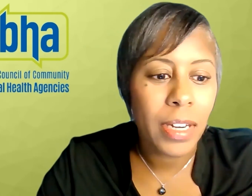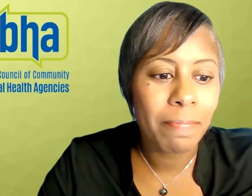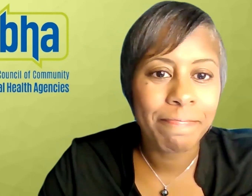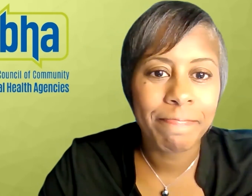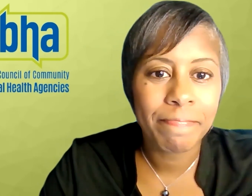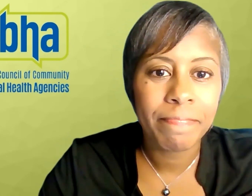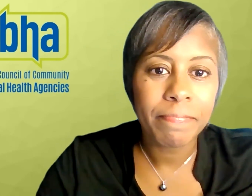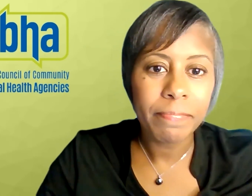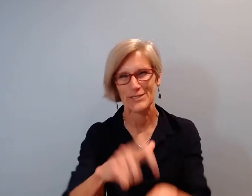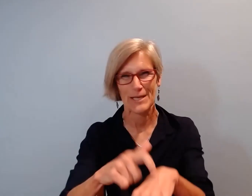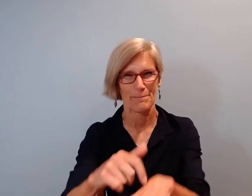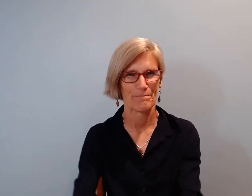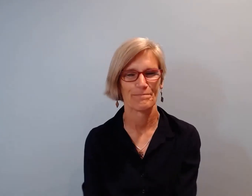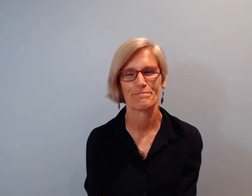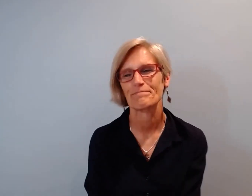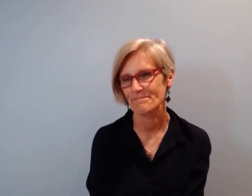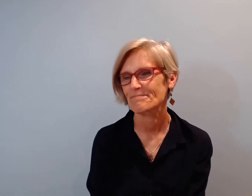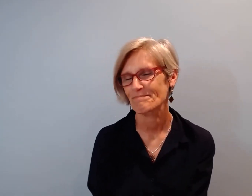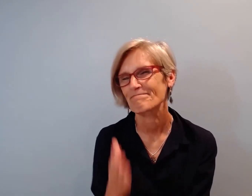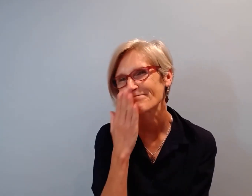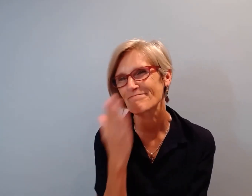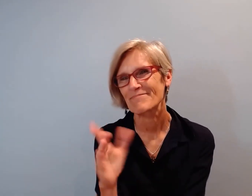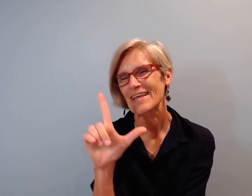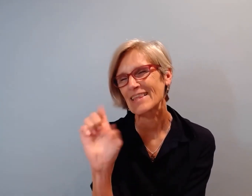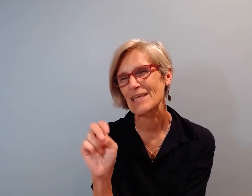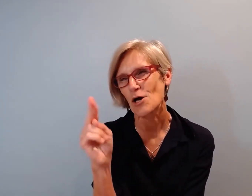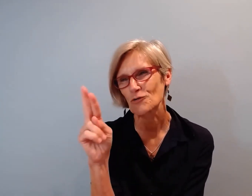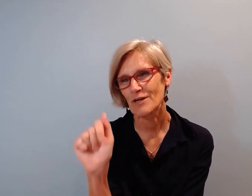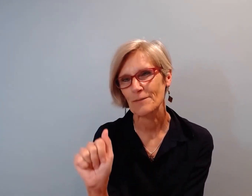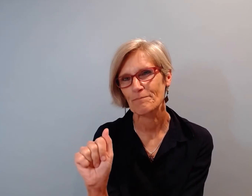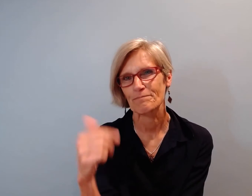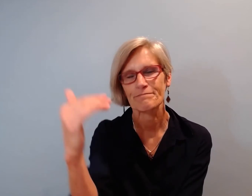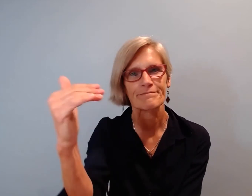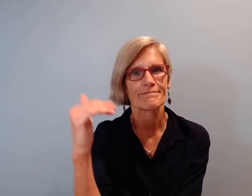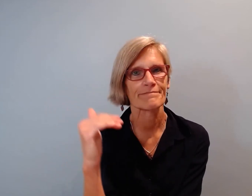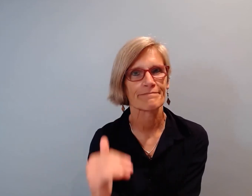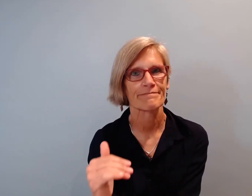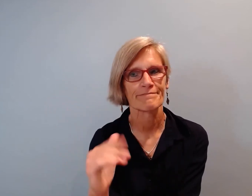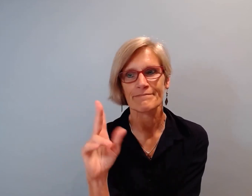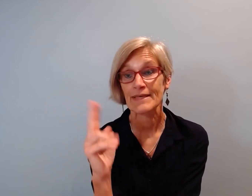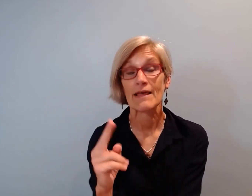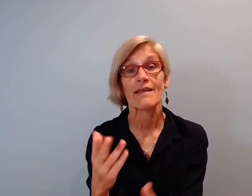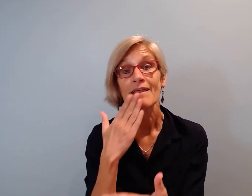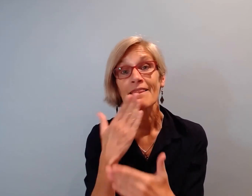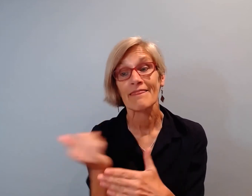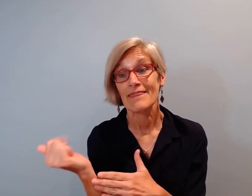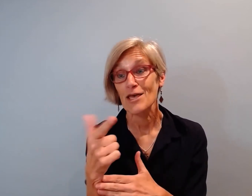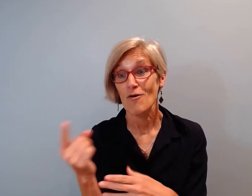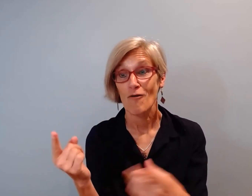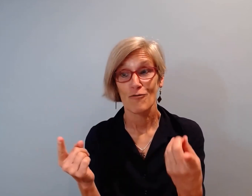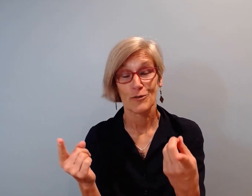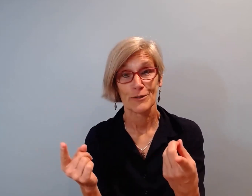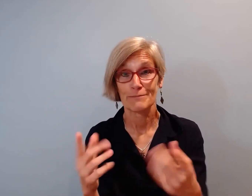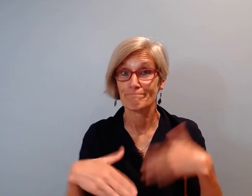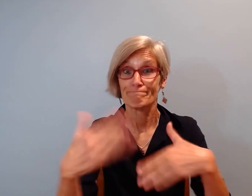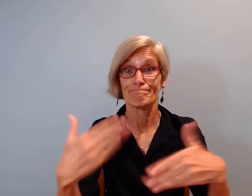for the time. Great, thank you, Leandra. And next up, we have Ken. Thank you all for moving so